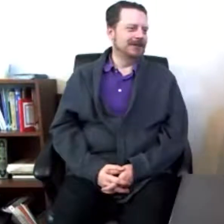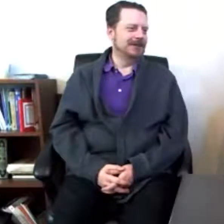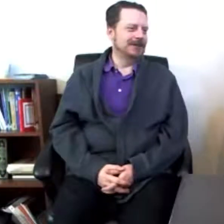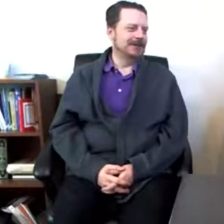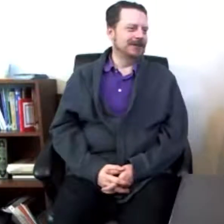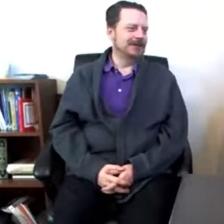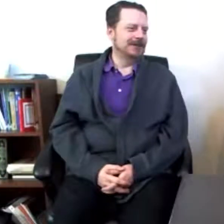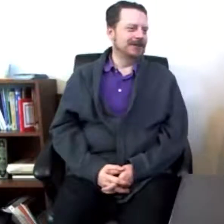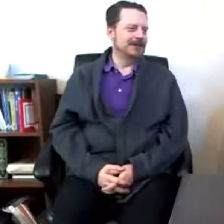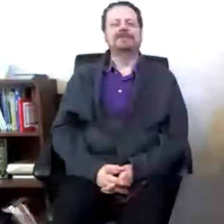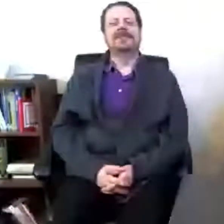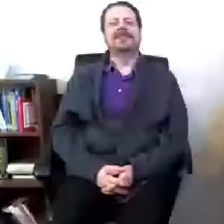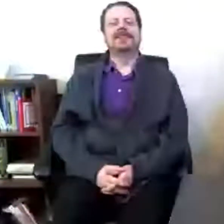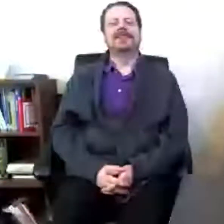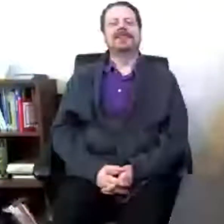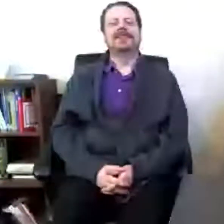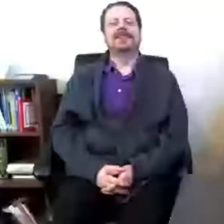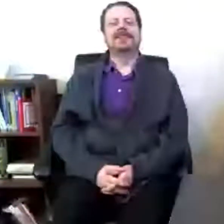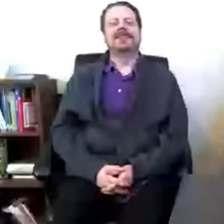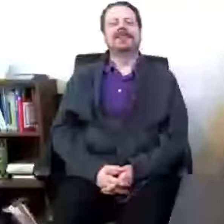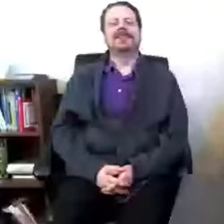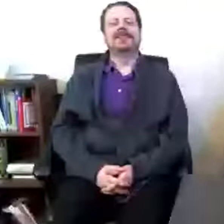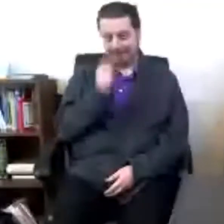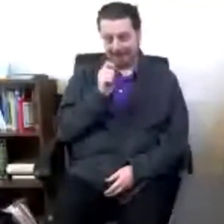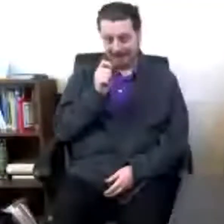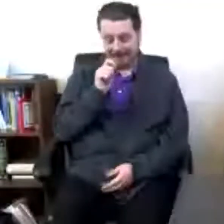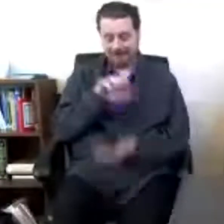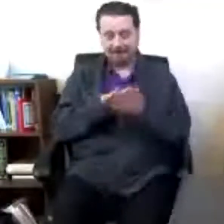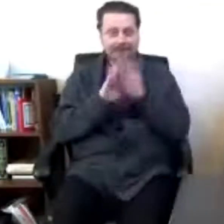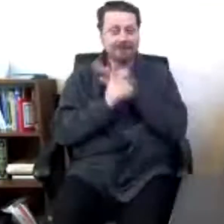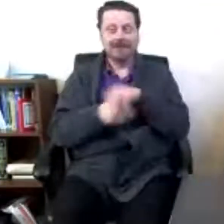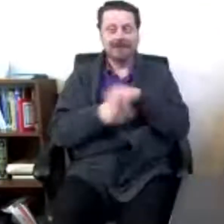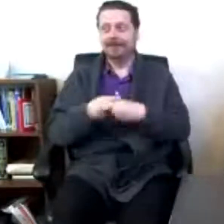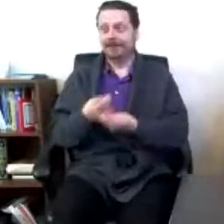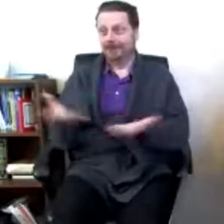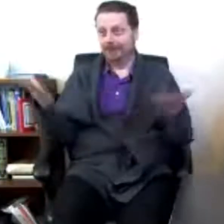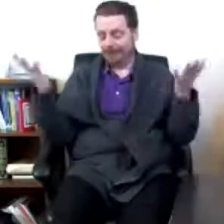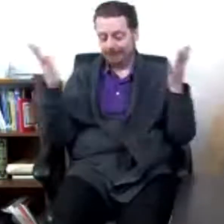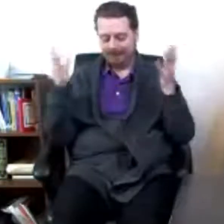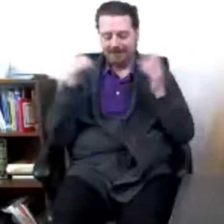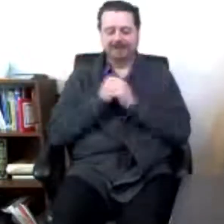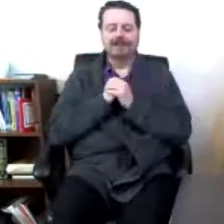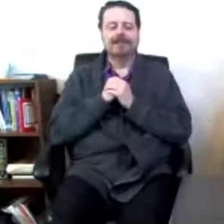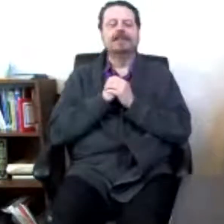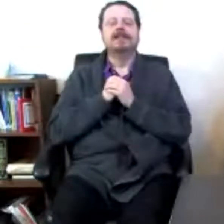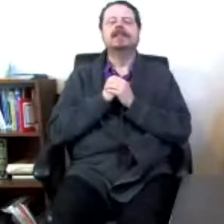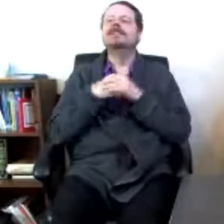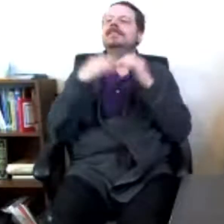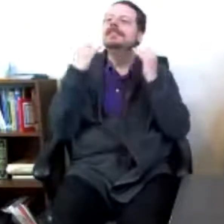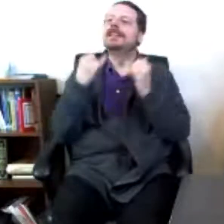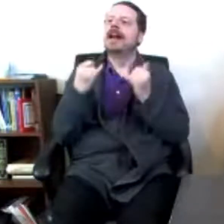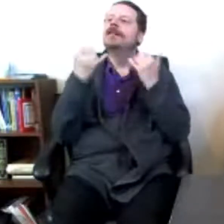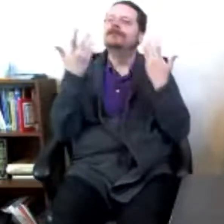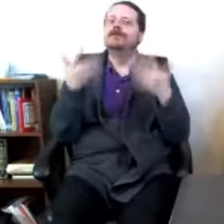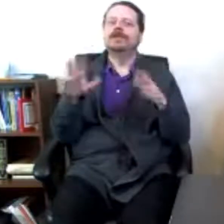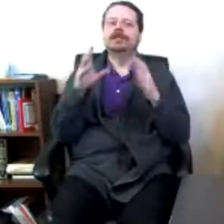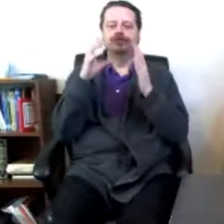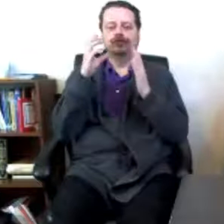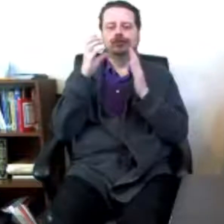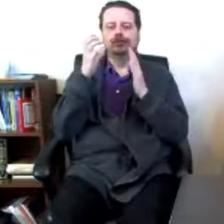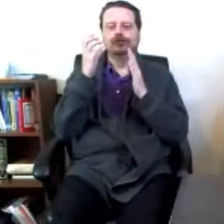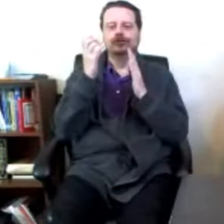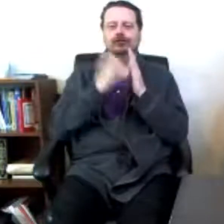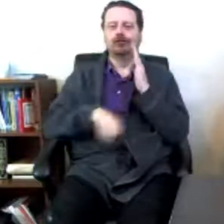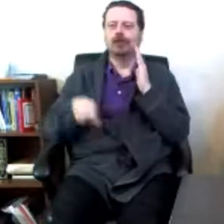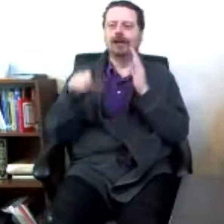Okay. Okay. Assalamu alaikum. Peace be unto you. We are finished with the